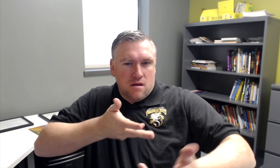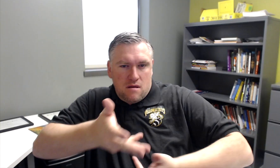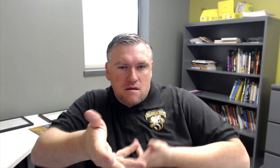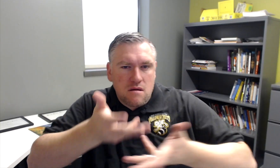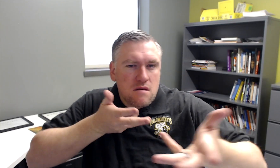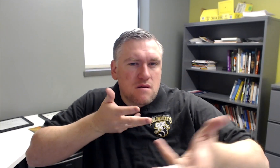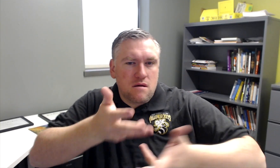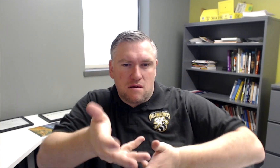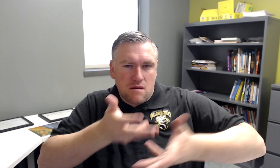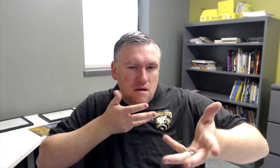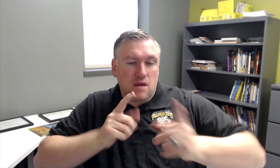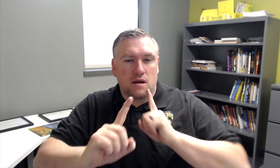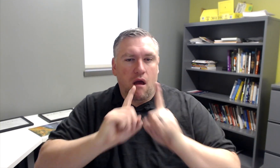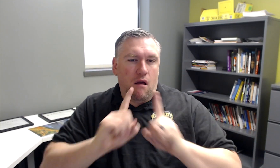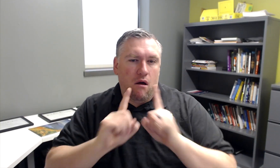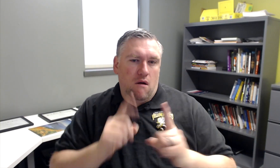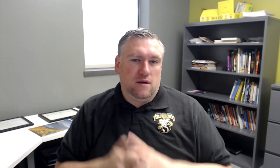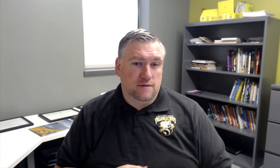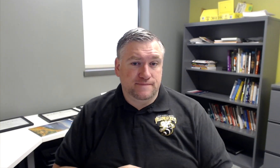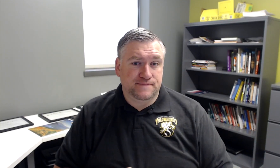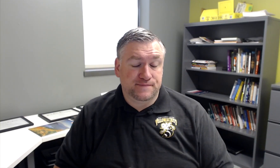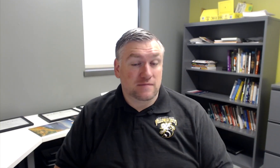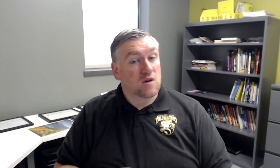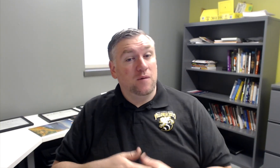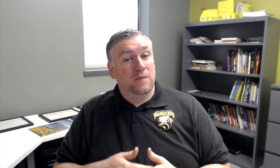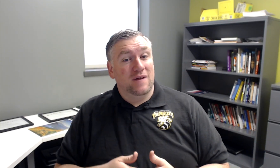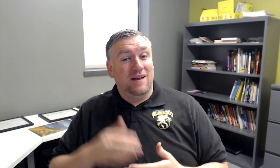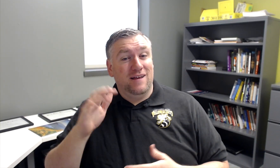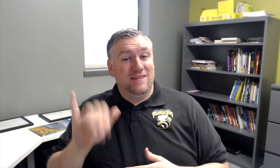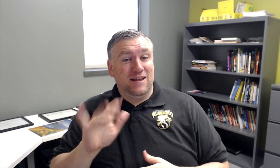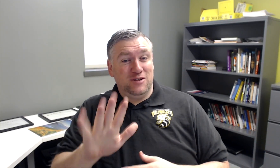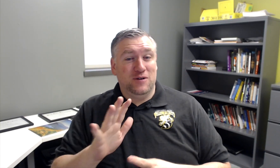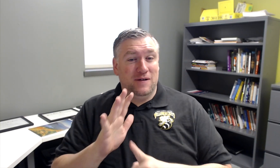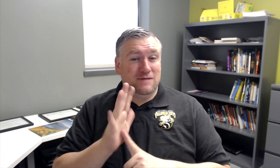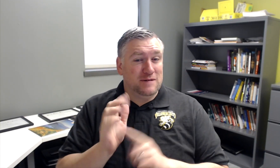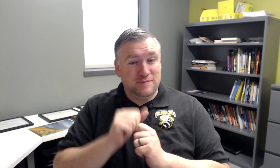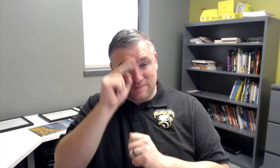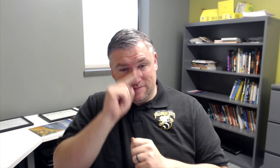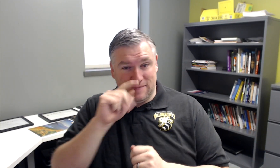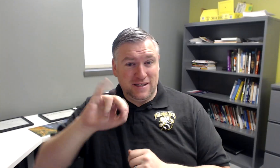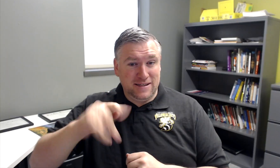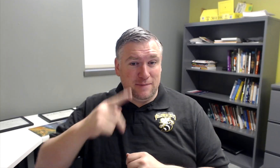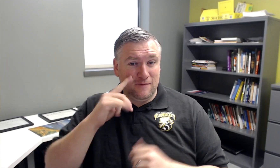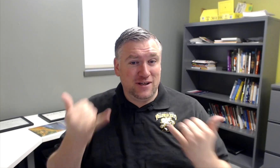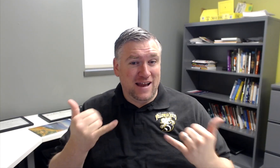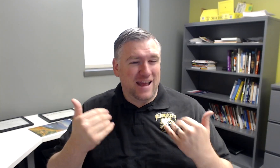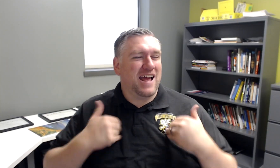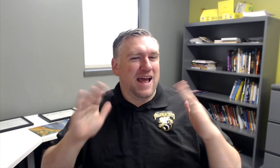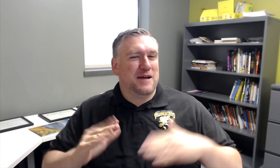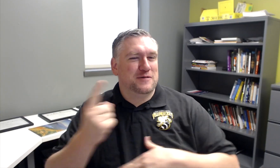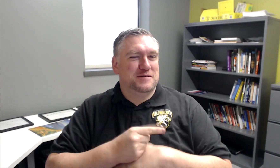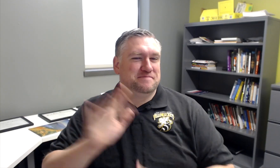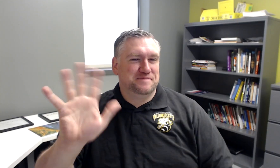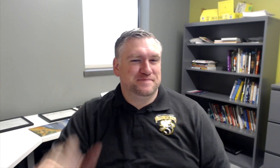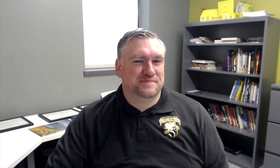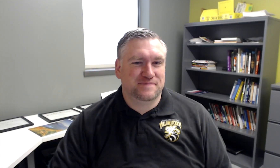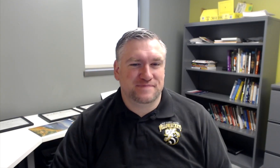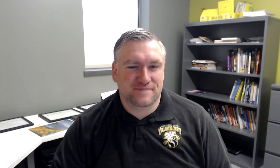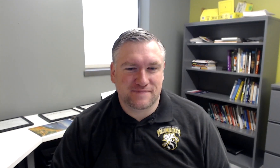and time and interaction and dialogue. So that's your 5 minutes with Nate tip for today. Have a great day.